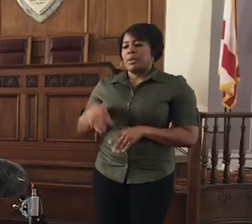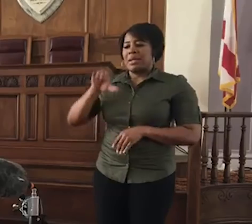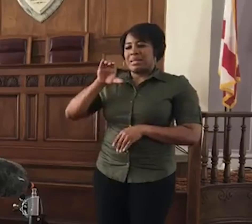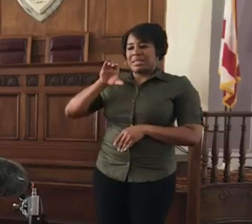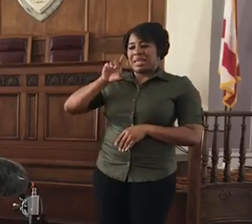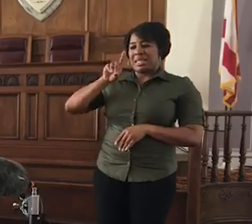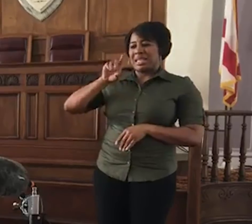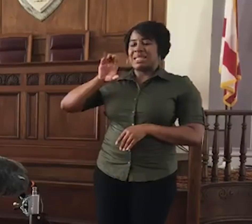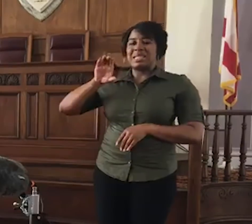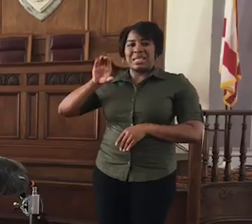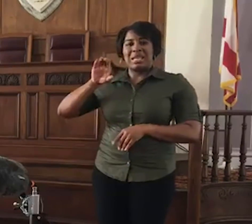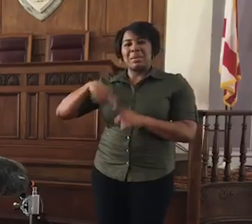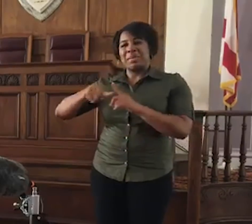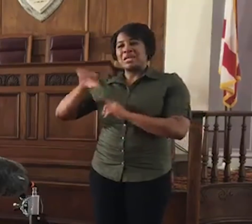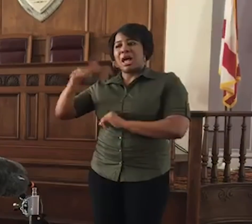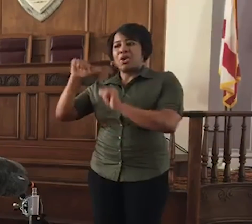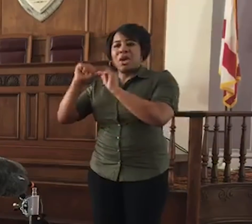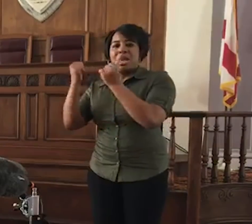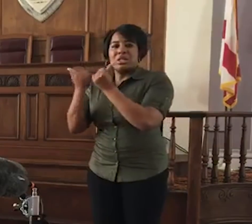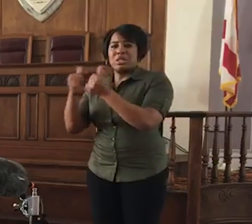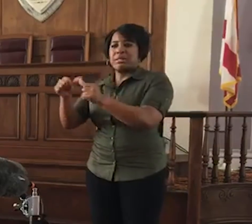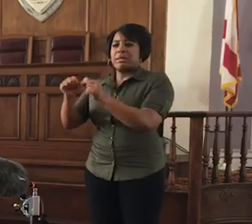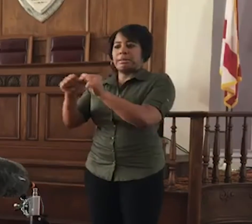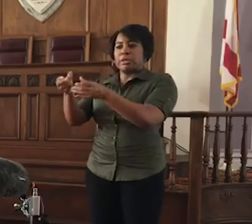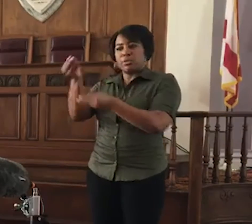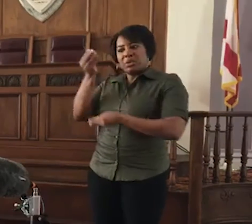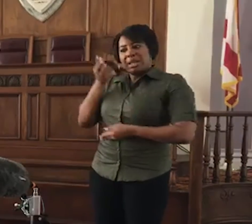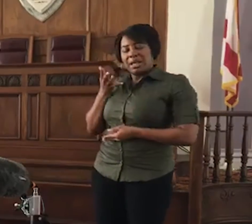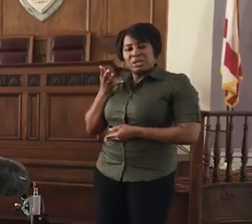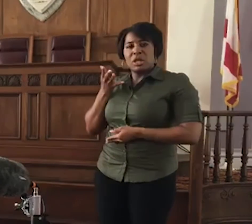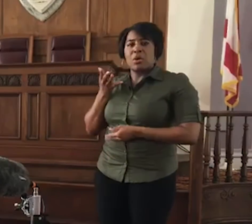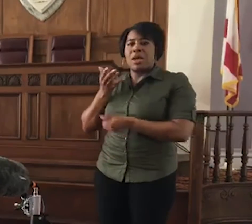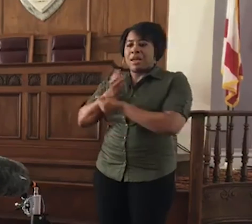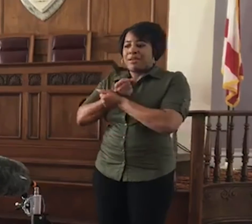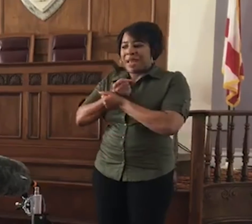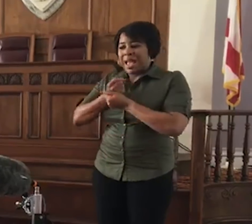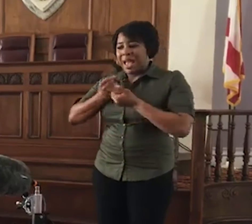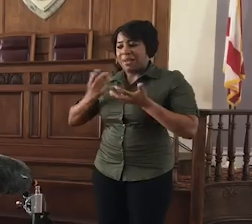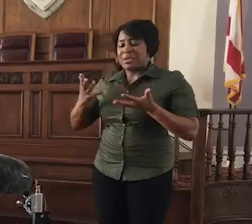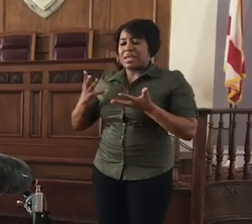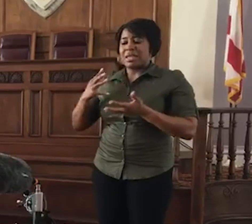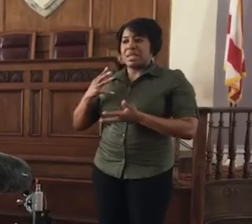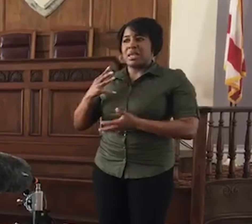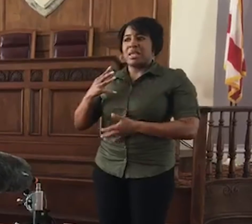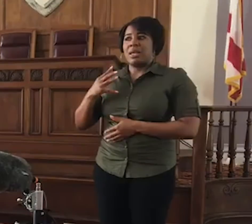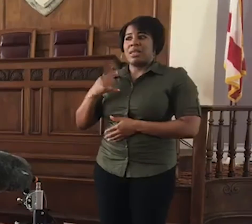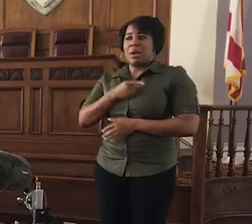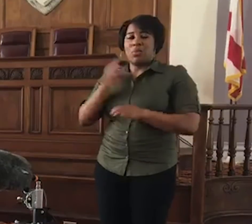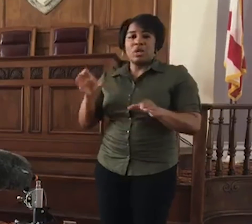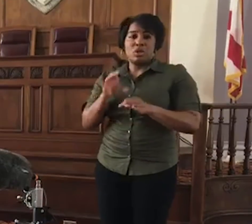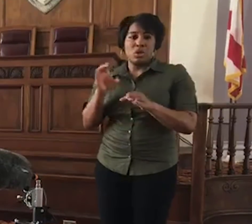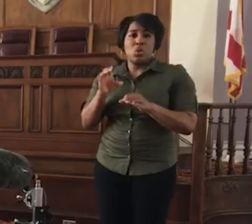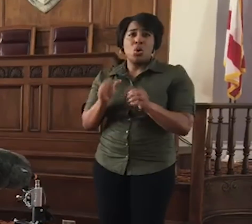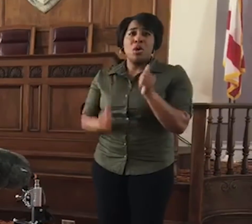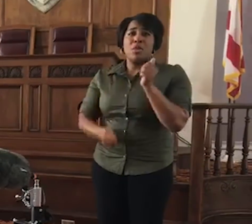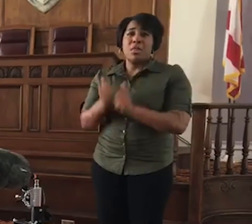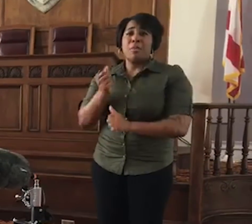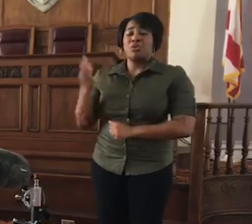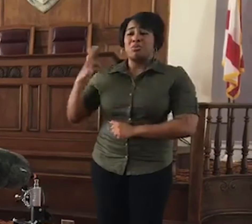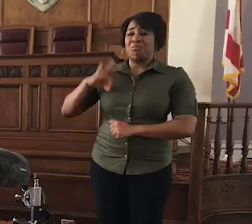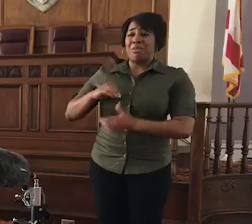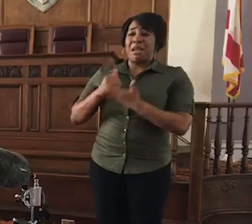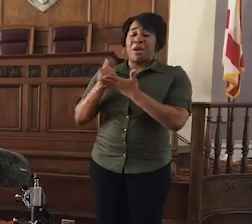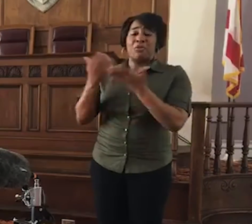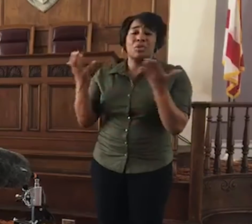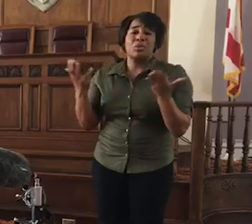CDC and others continue to tell us that of all the things we do, wearing a mask is the most helpful, especially